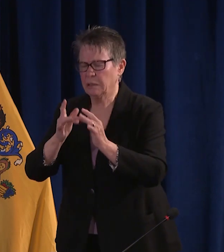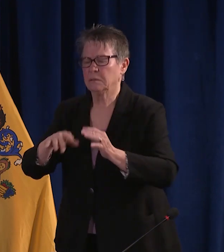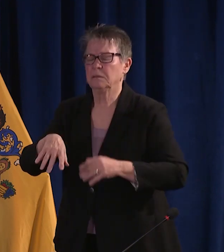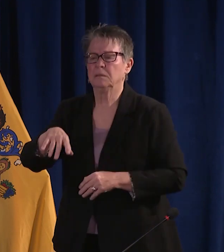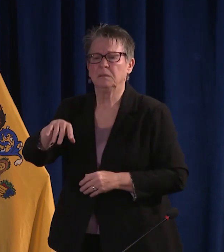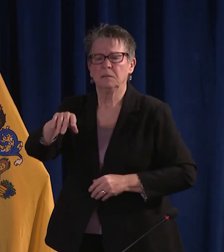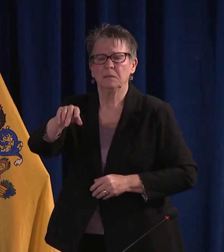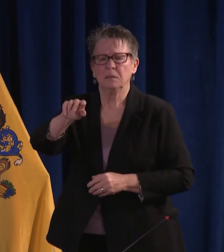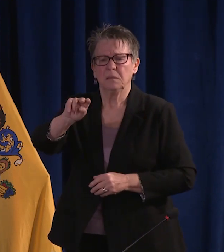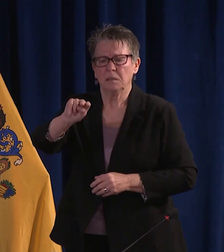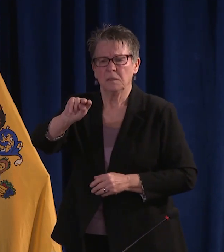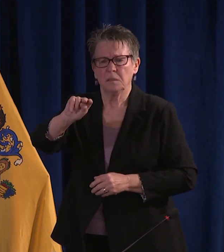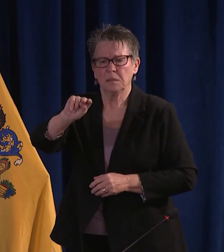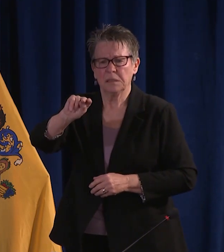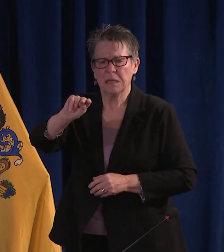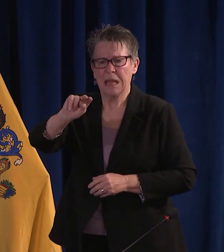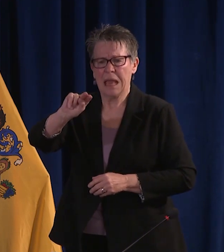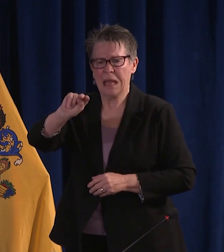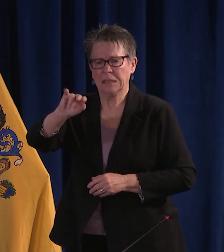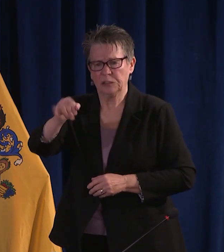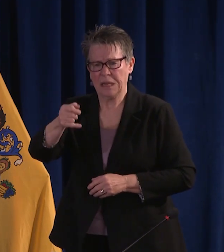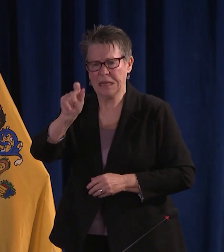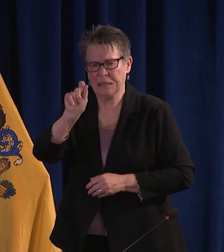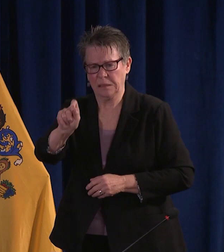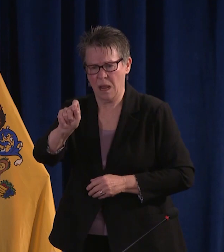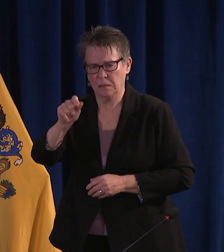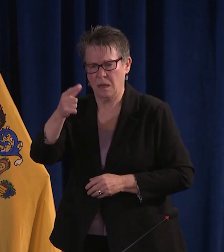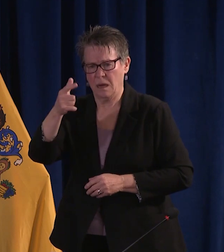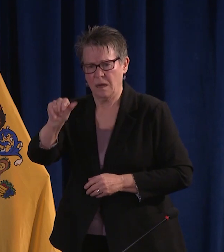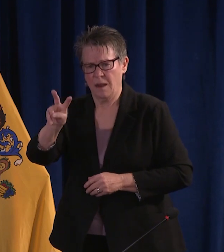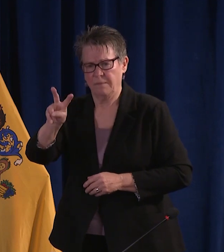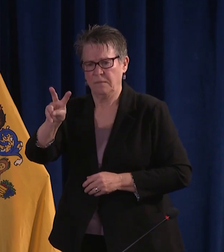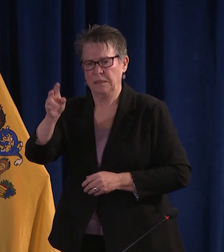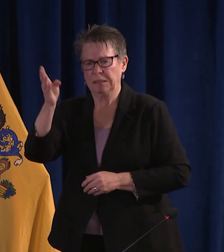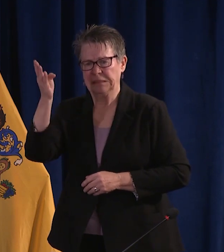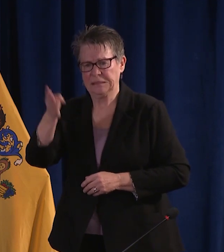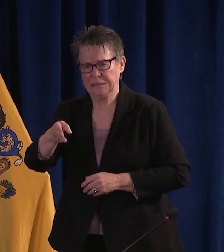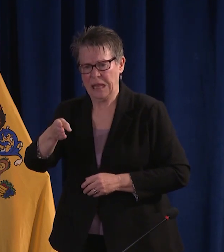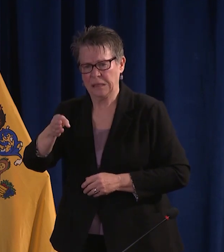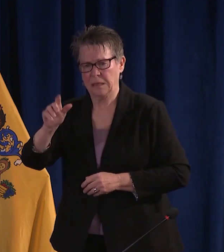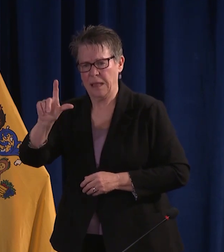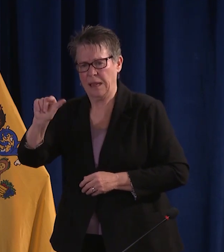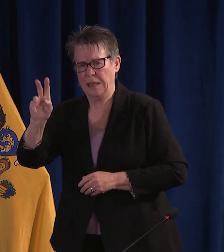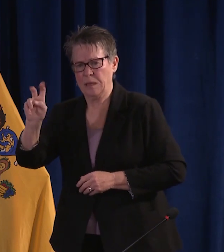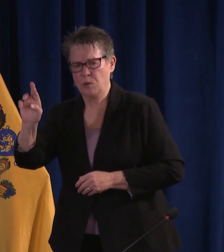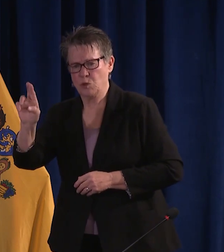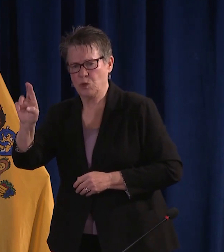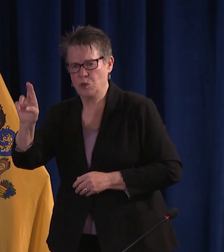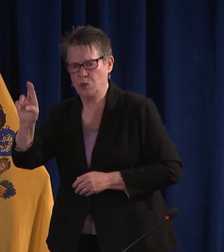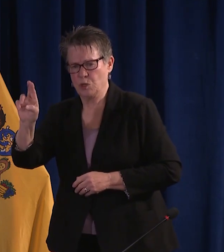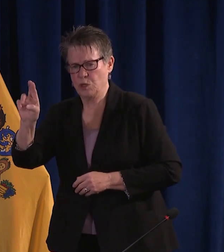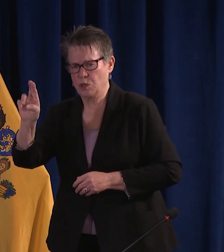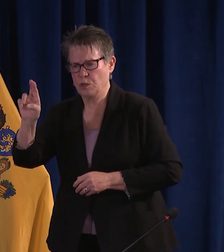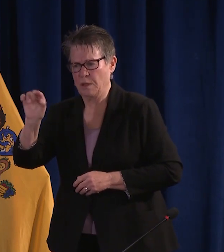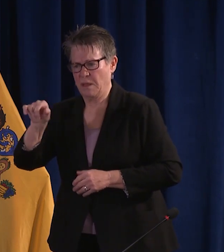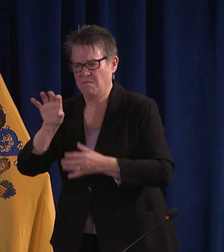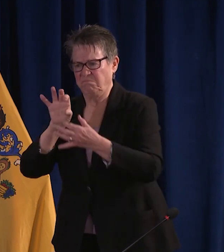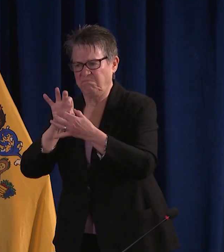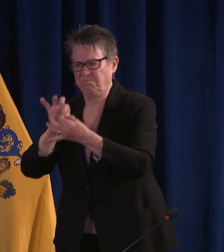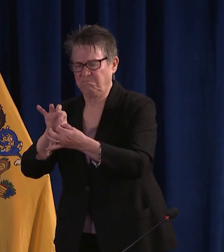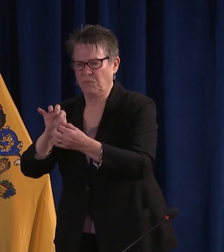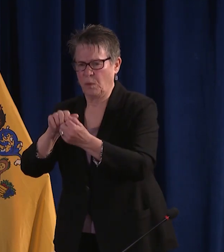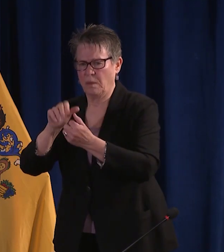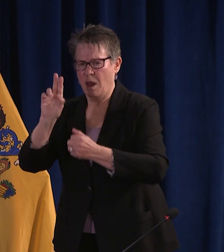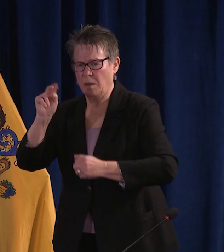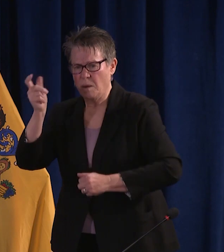Commissioner Sara Angelo will address this in a few moments in more detail. And when it comes to our